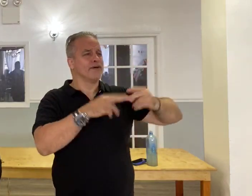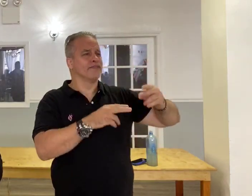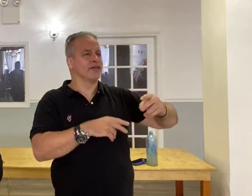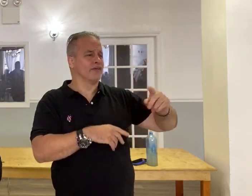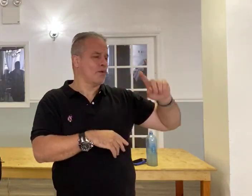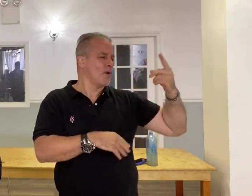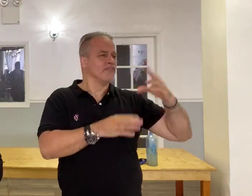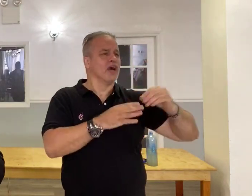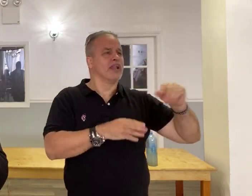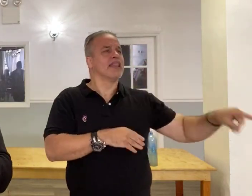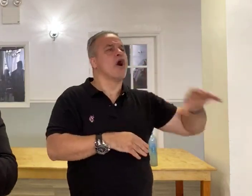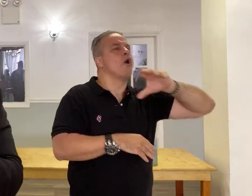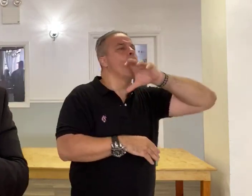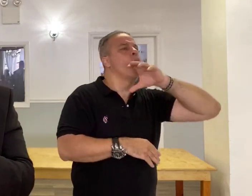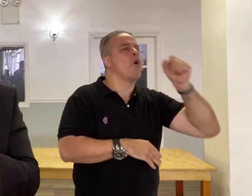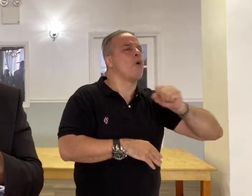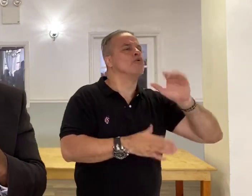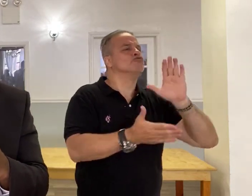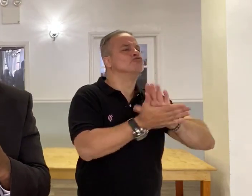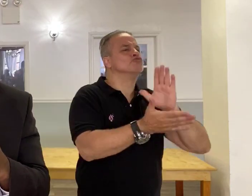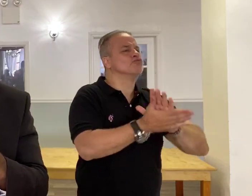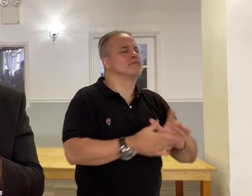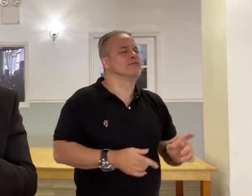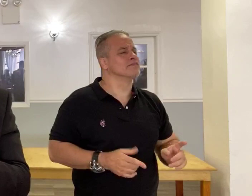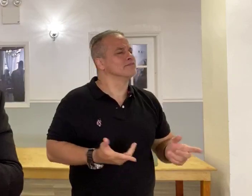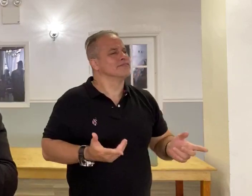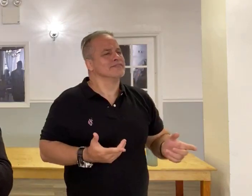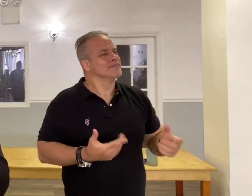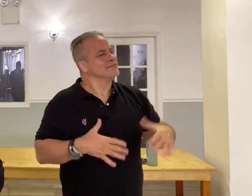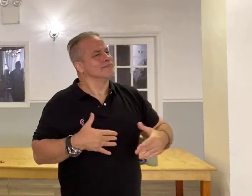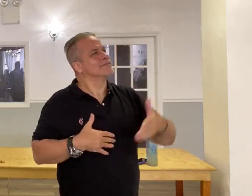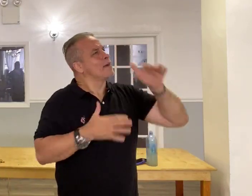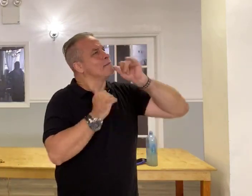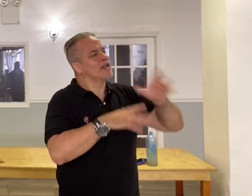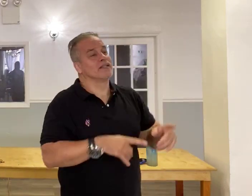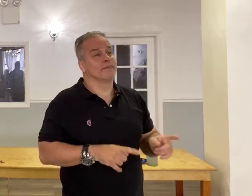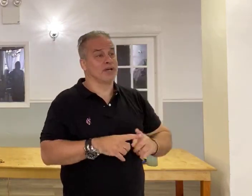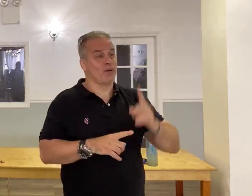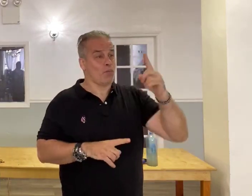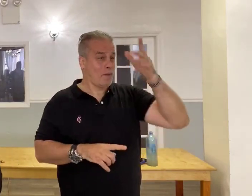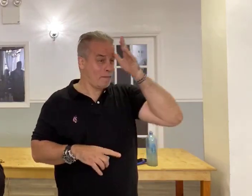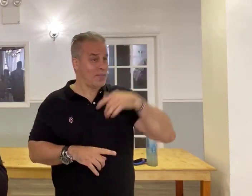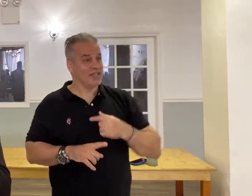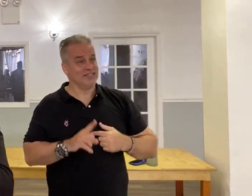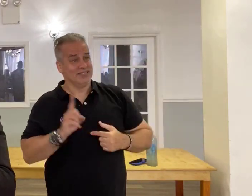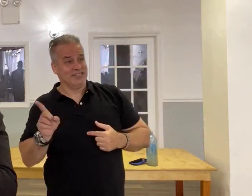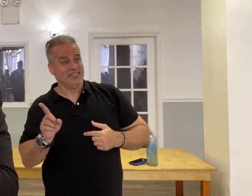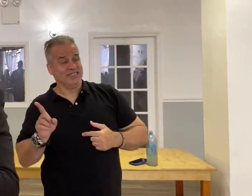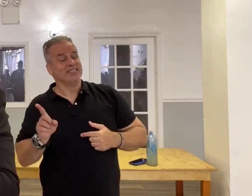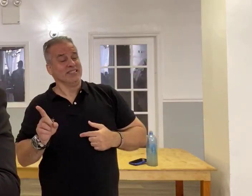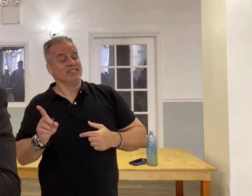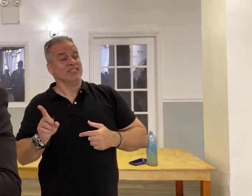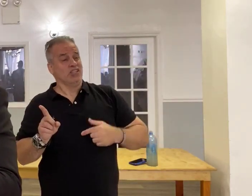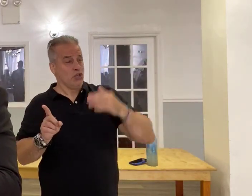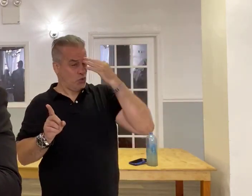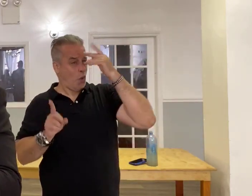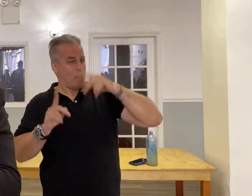cancer. And it was in his leg. They had to amputate his leg. But guess what? It saved his life.